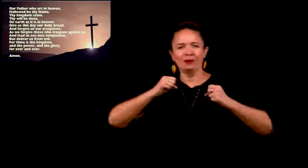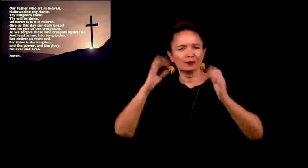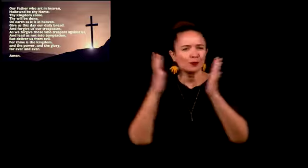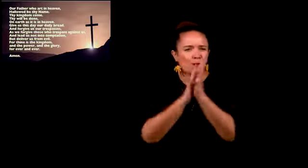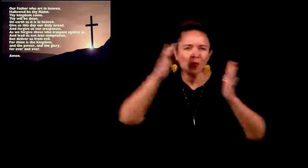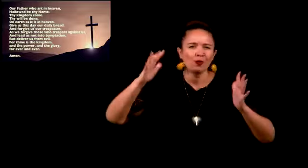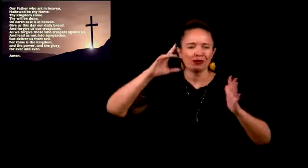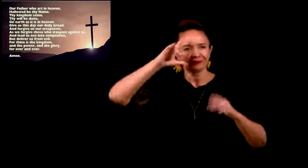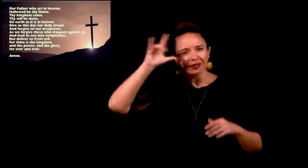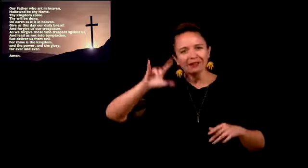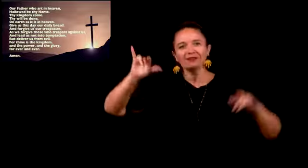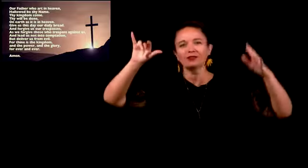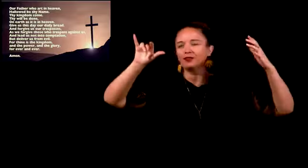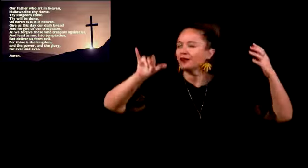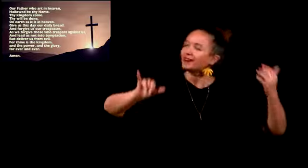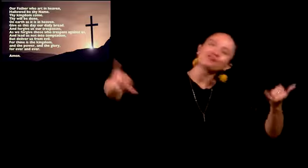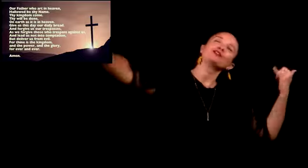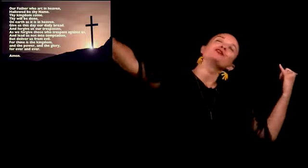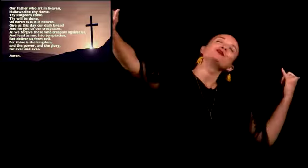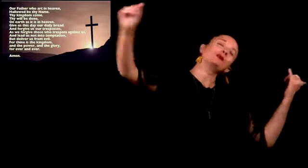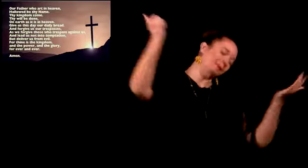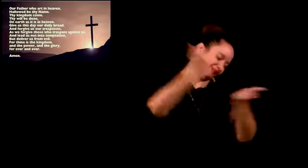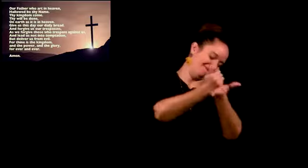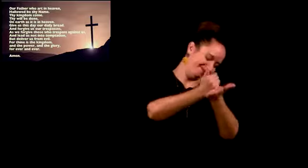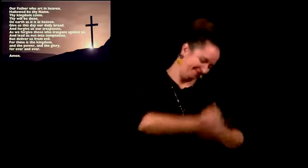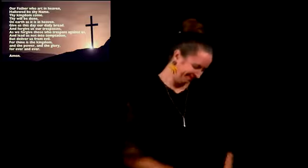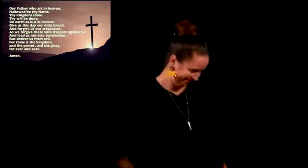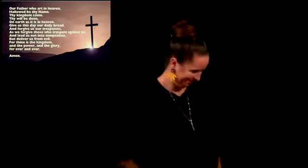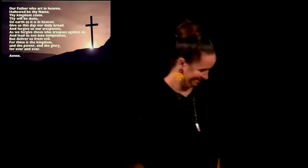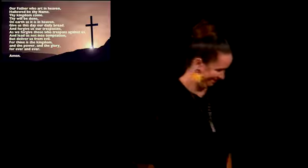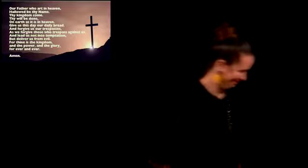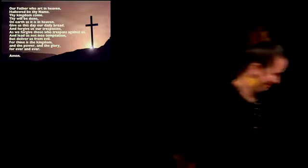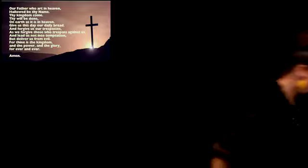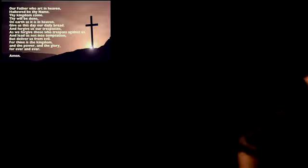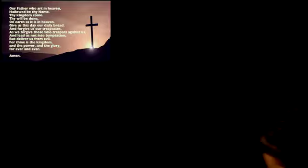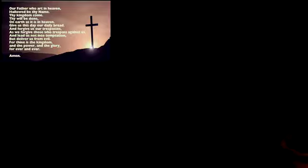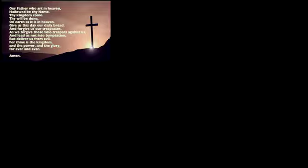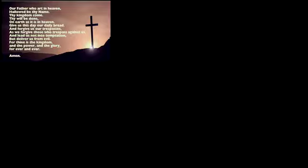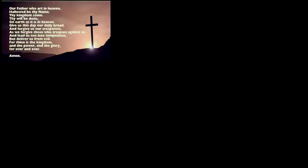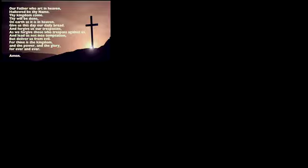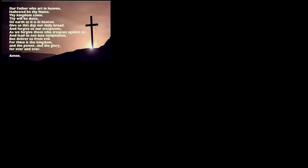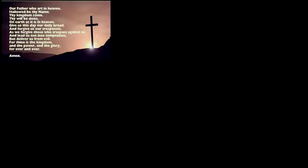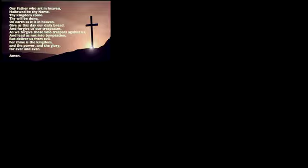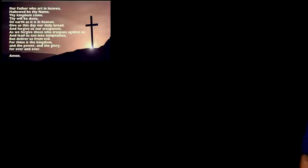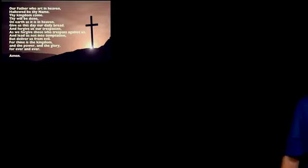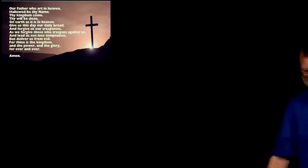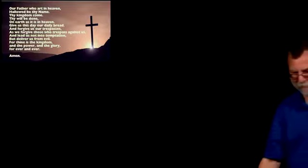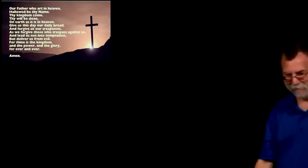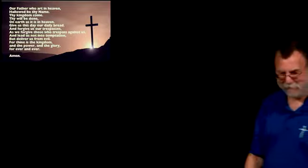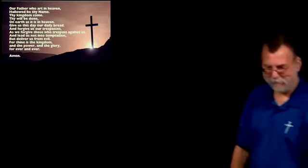For thine is the kingdom, the power, and the glory forever and ever. Amen.